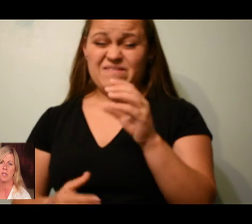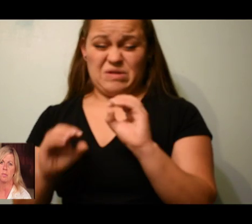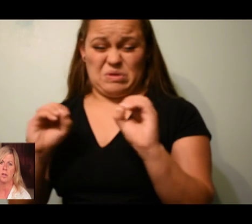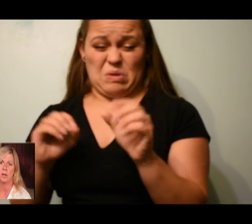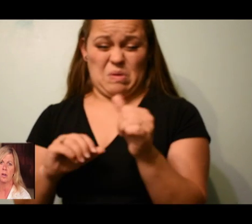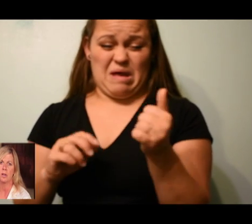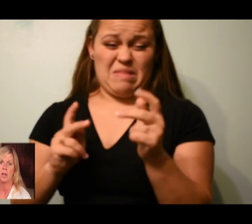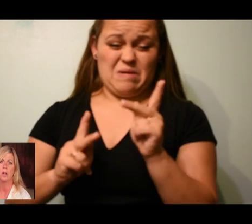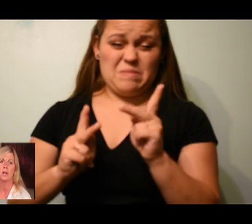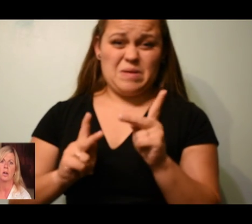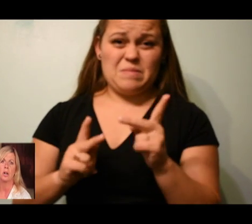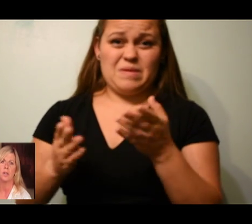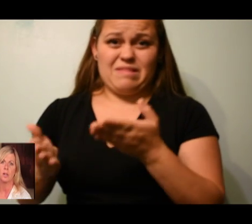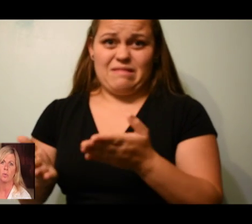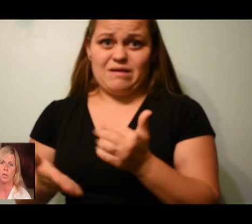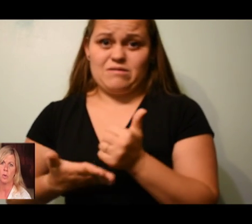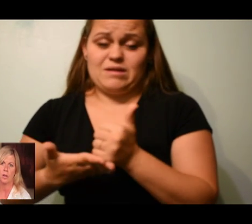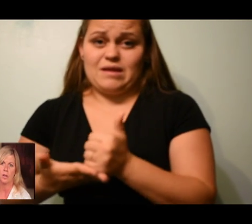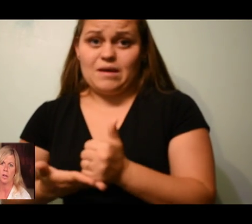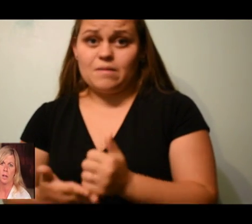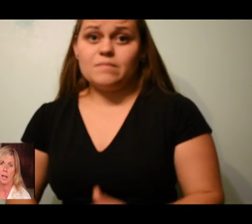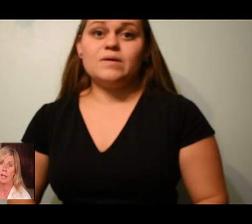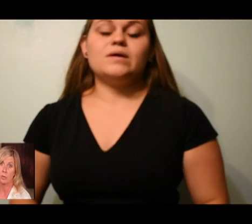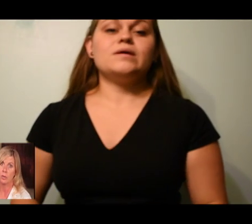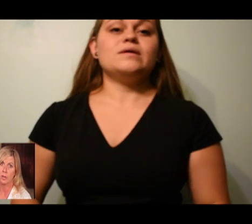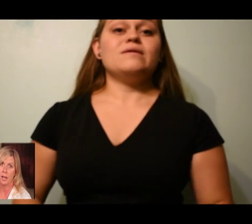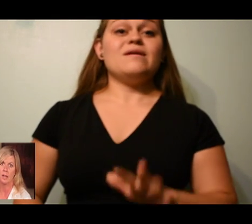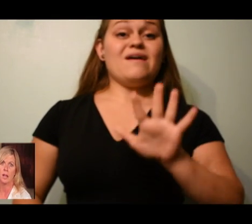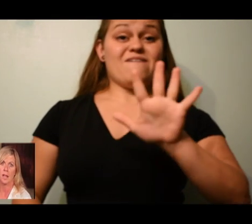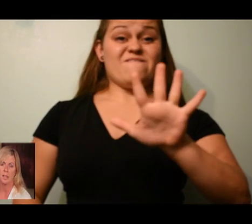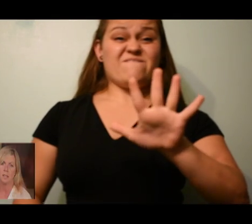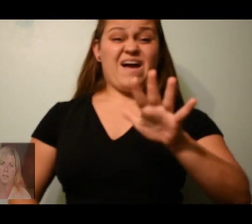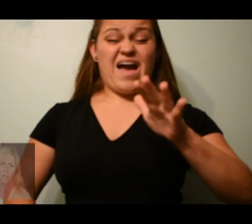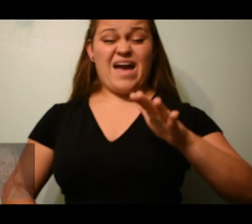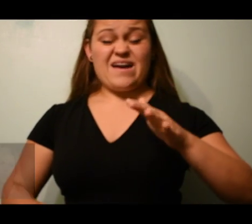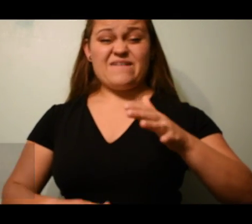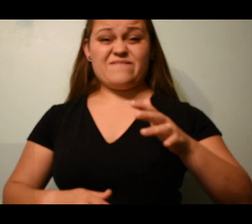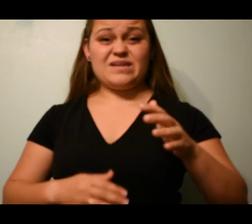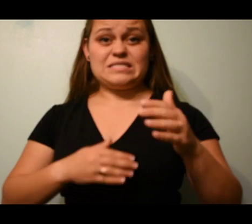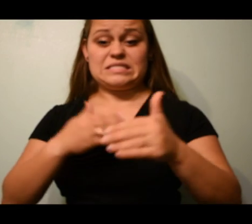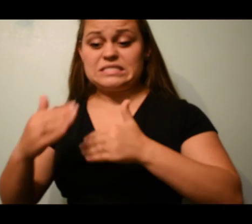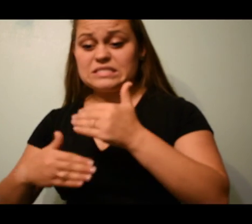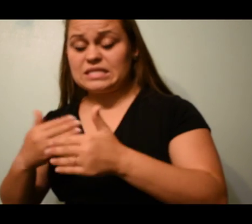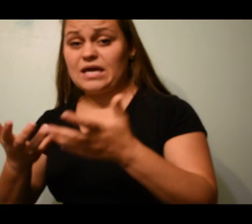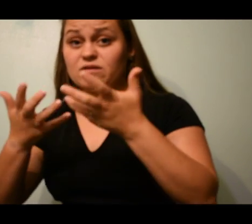5 cycles of CPR, call 911 and/or get an AED.